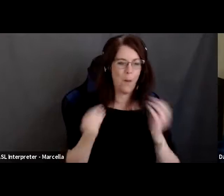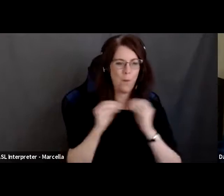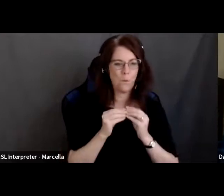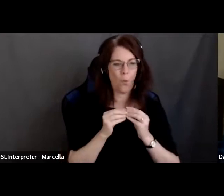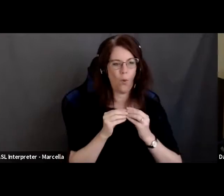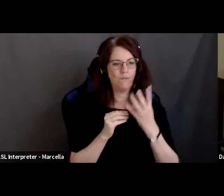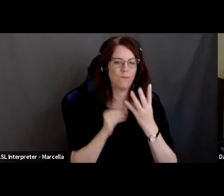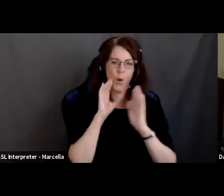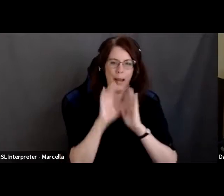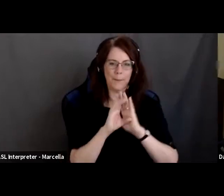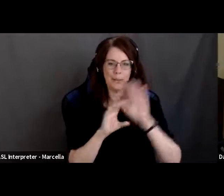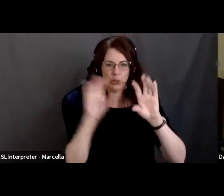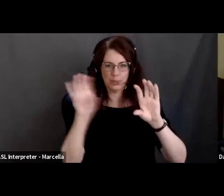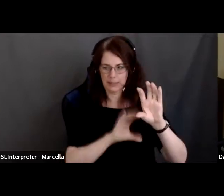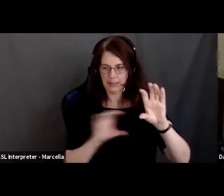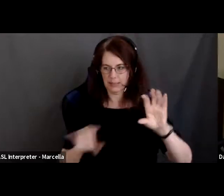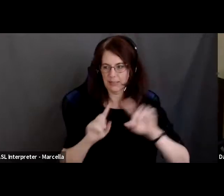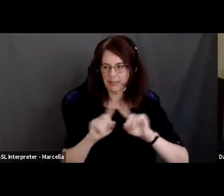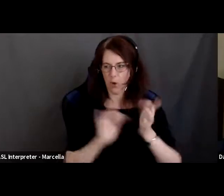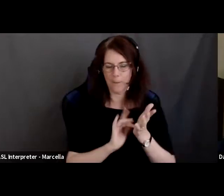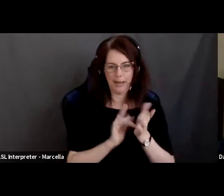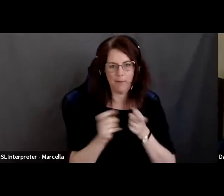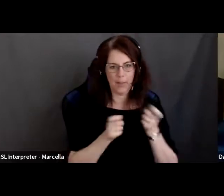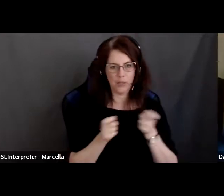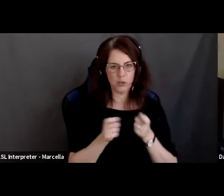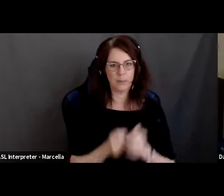4 images of different medication